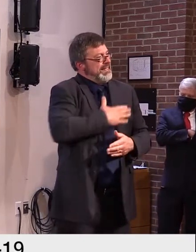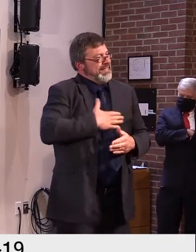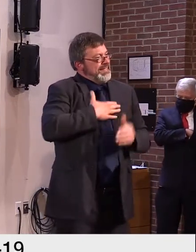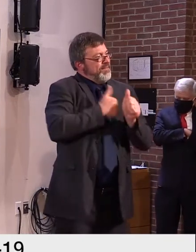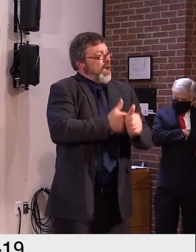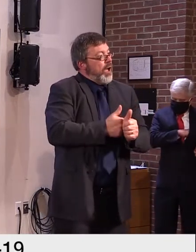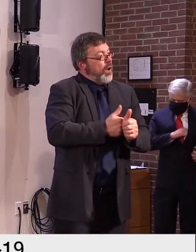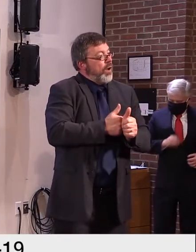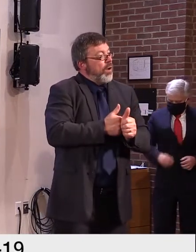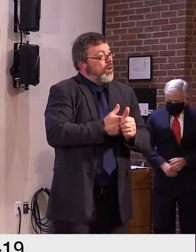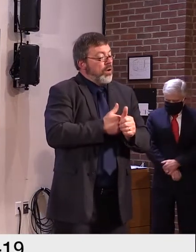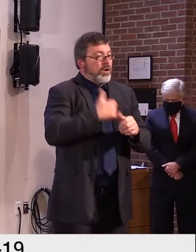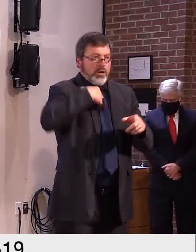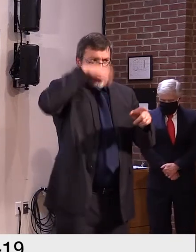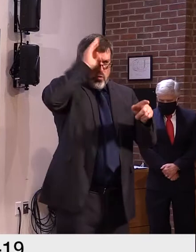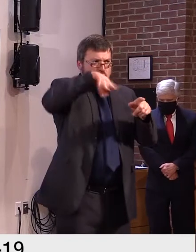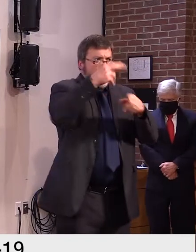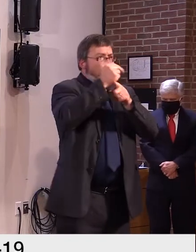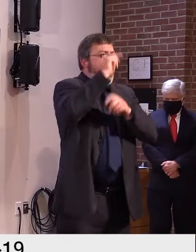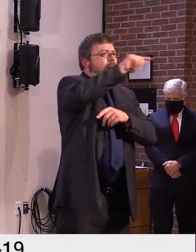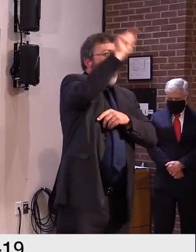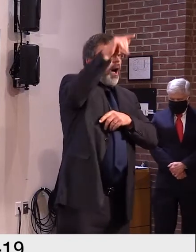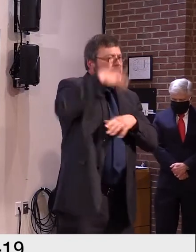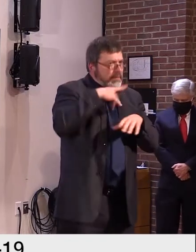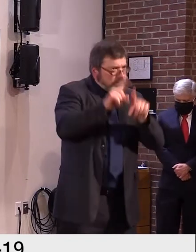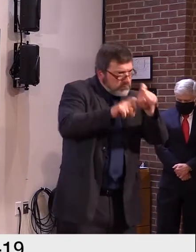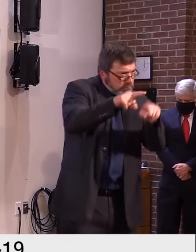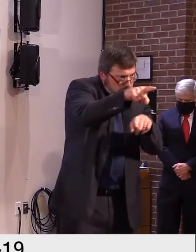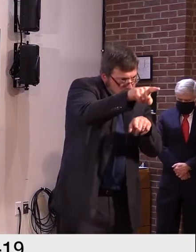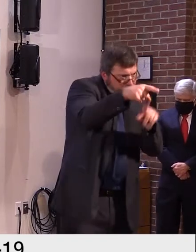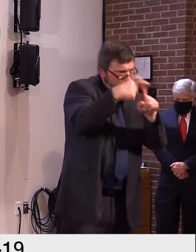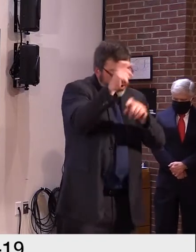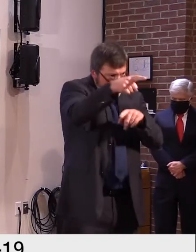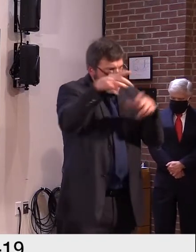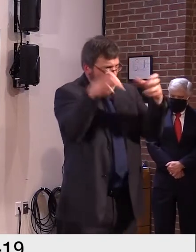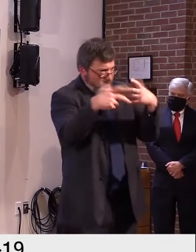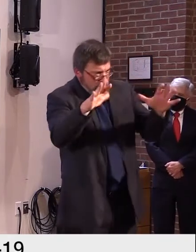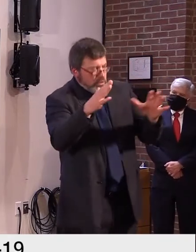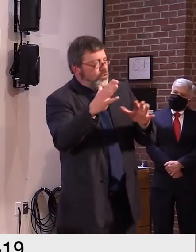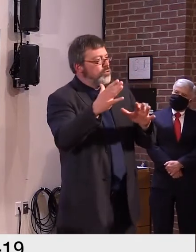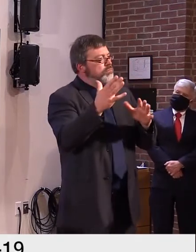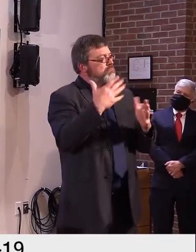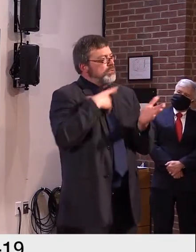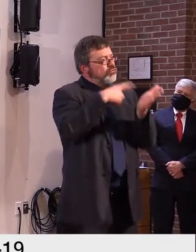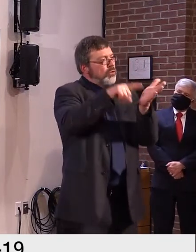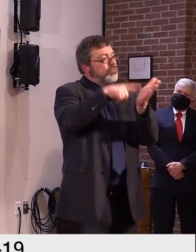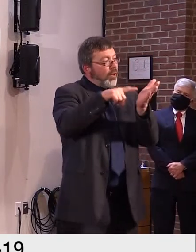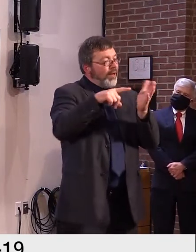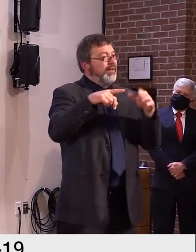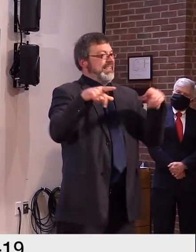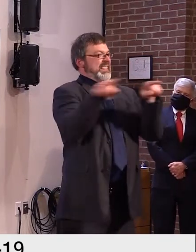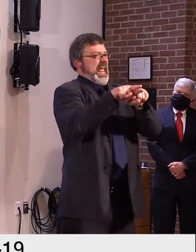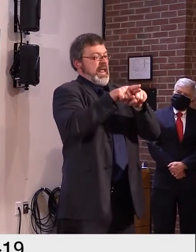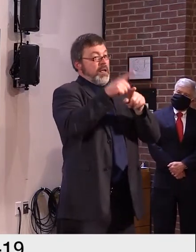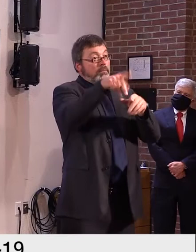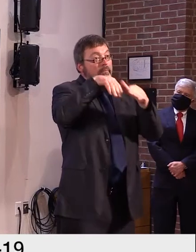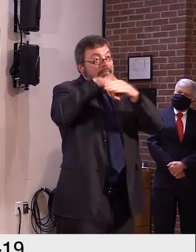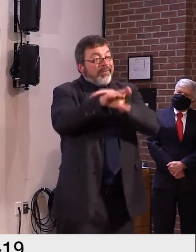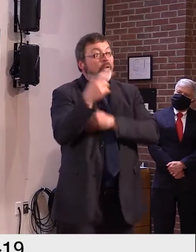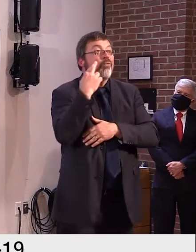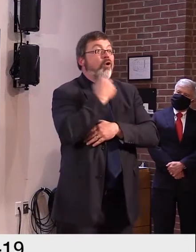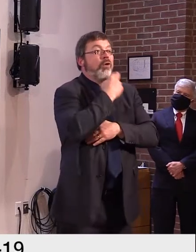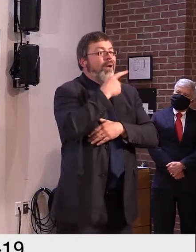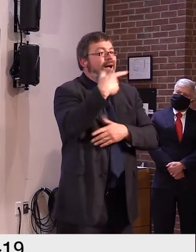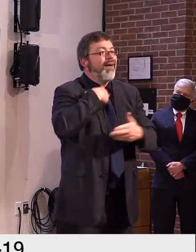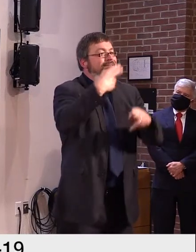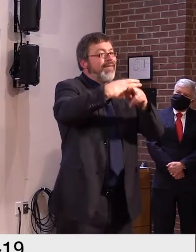restaurants taking down information, making sure that they're keeping everyone distanced properly, and the reduced capacity